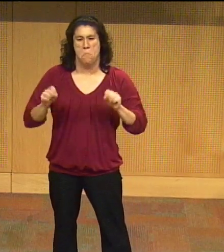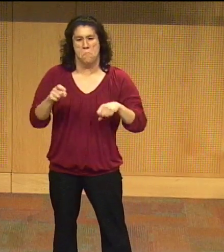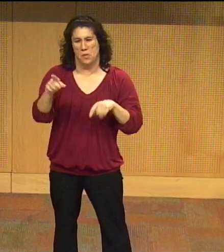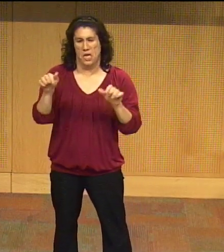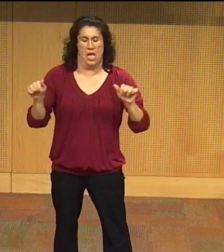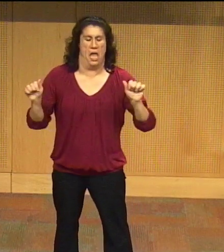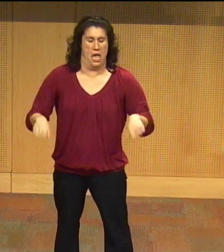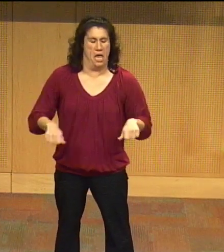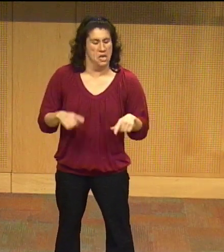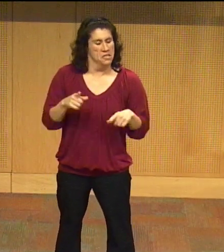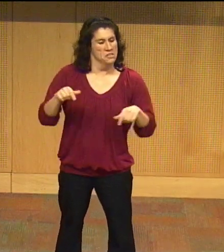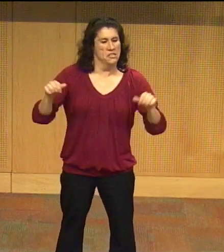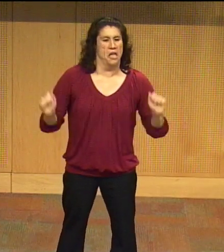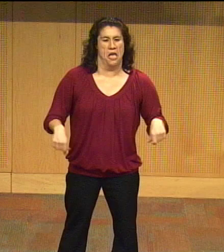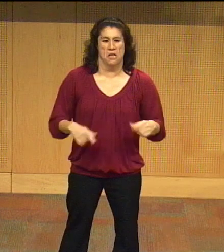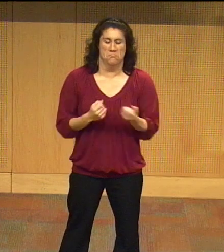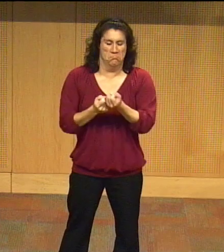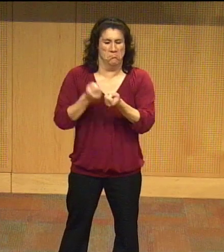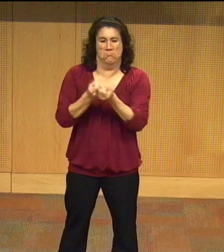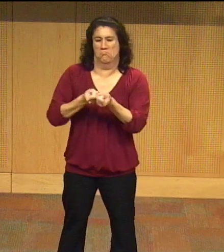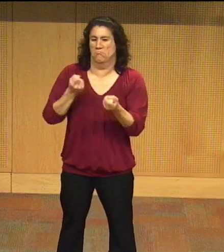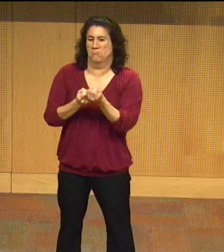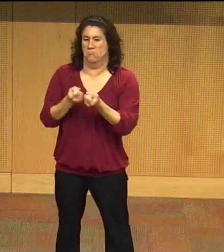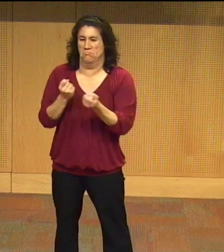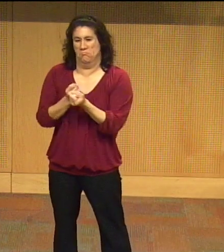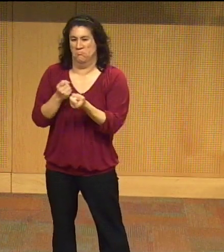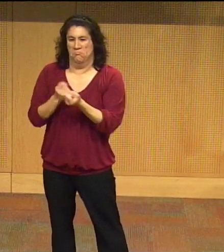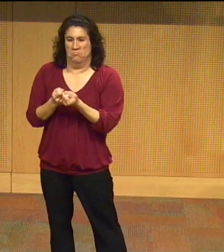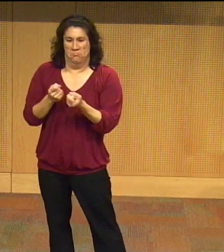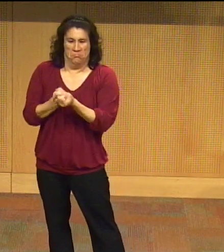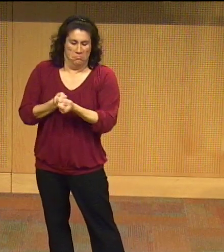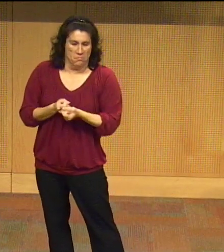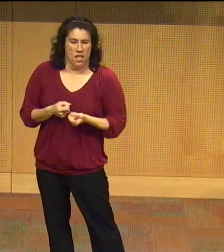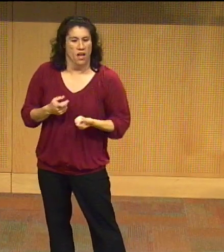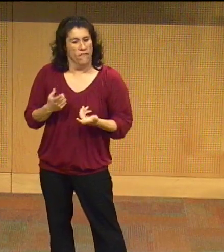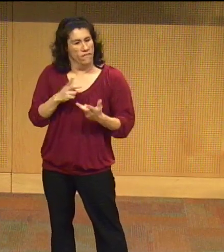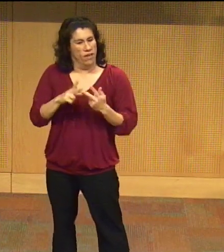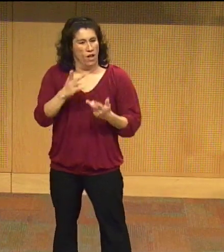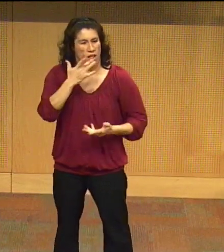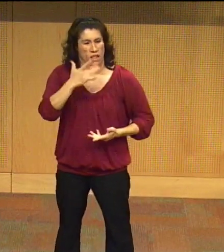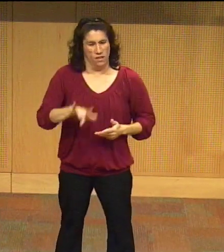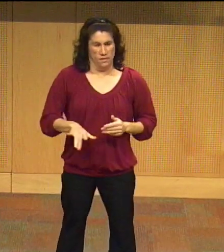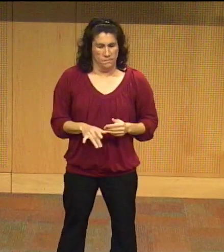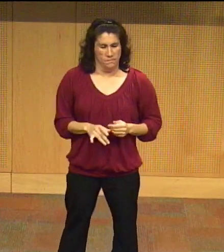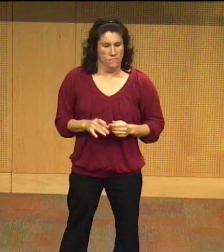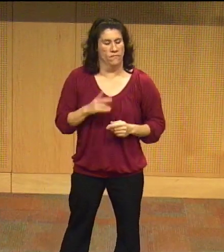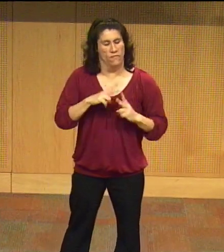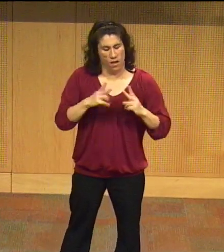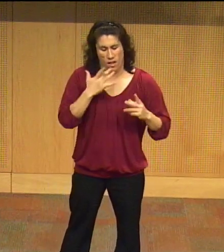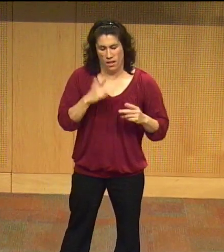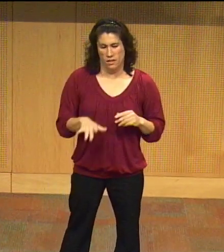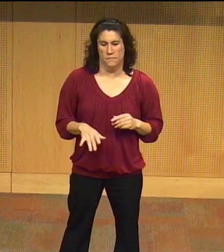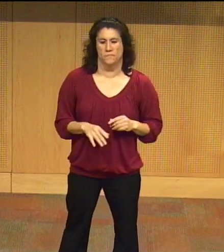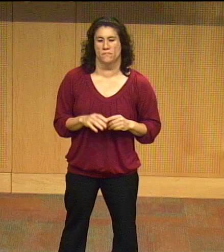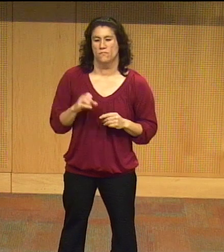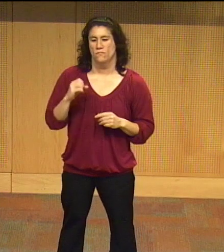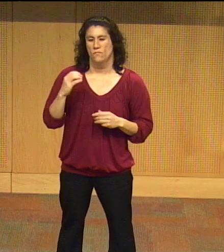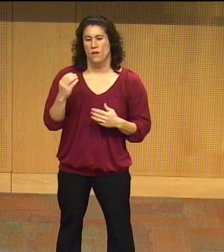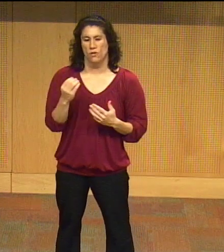were extremely supportive. They had a wonderful can-do attitude, and it was an amazing program for me. I feel very fortunate to have